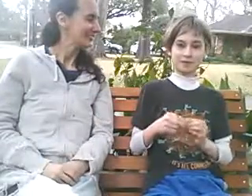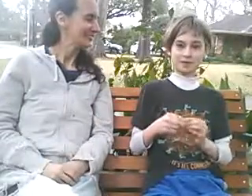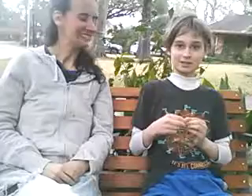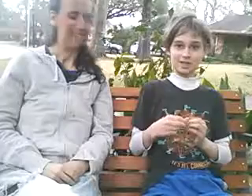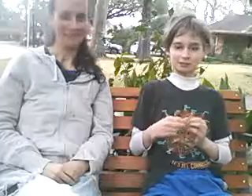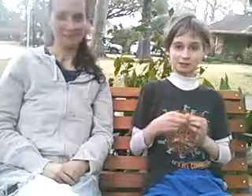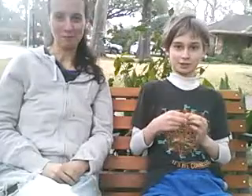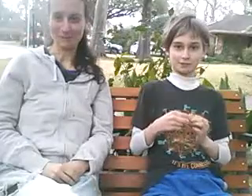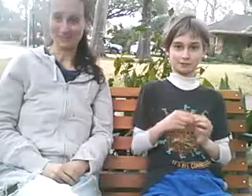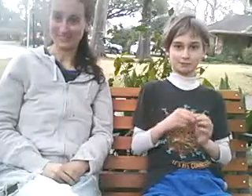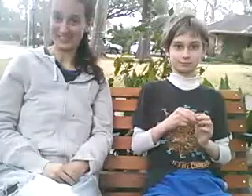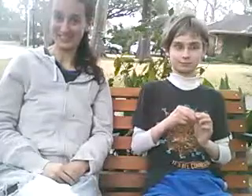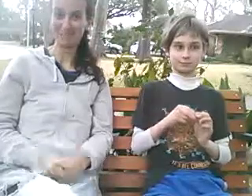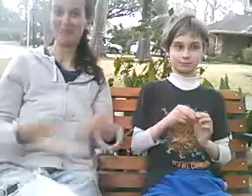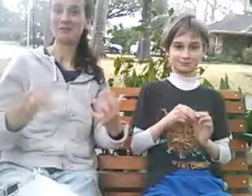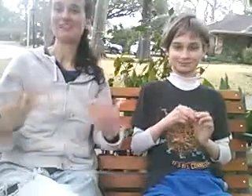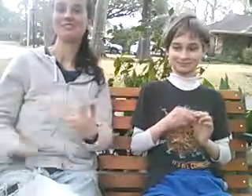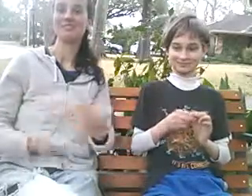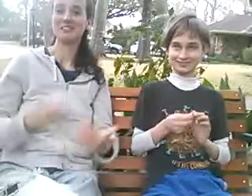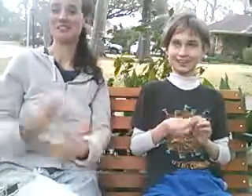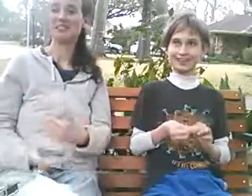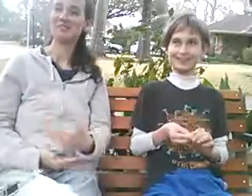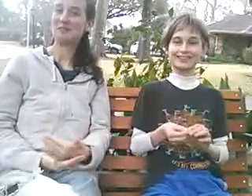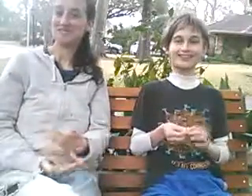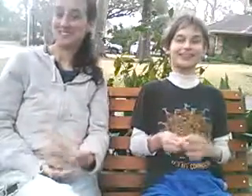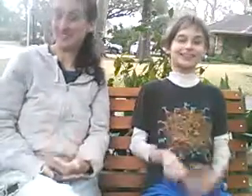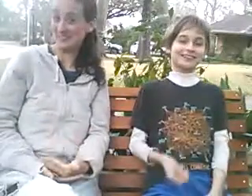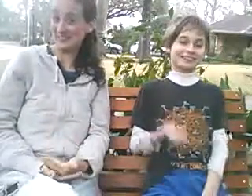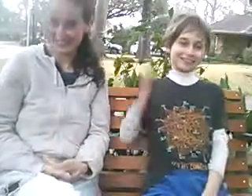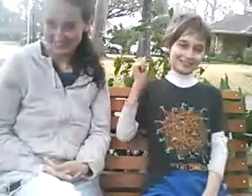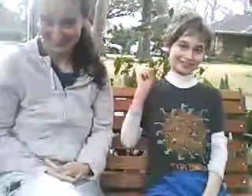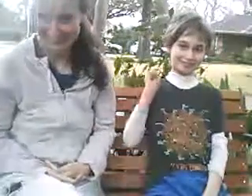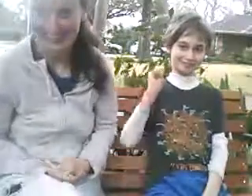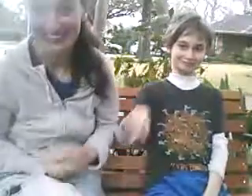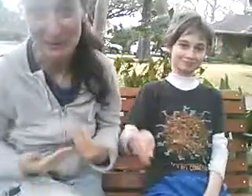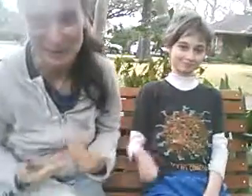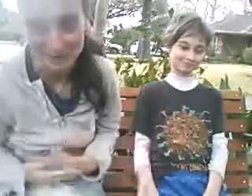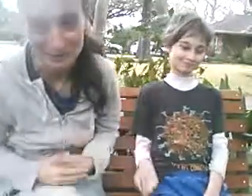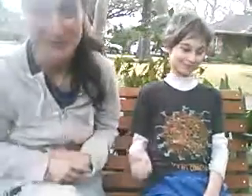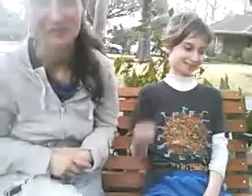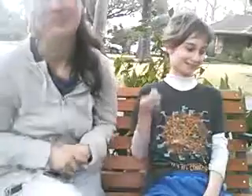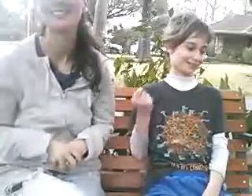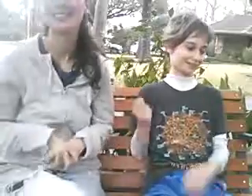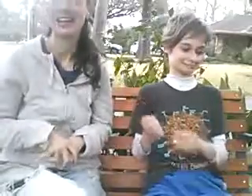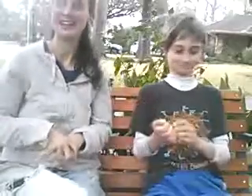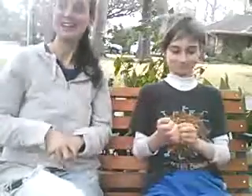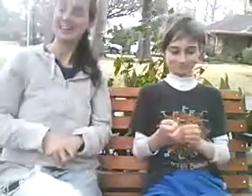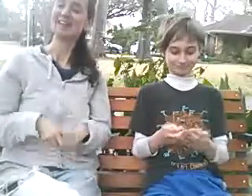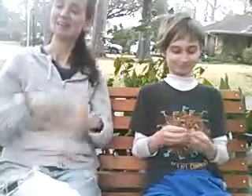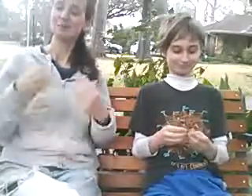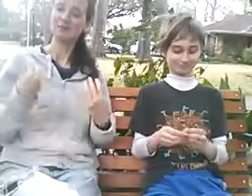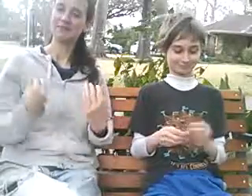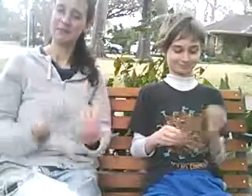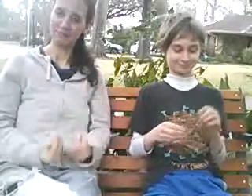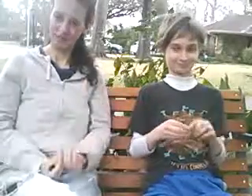Bypass. Now that I've brought it to his attention, maybe he'll refrain from doing it so much. That is the thing with Tourette's, is that if they're being very